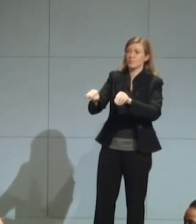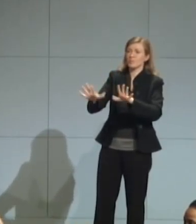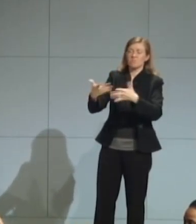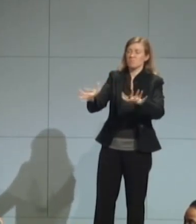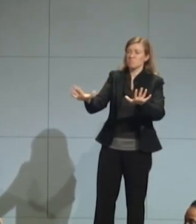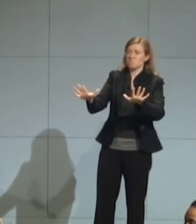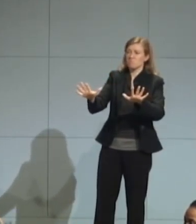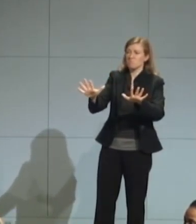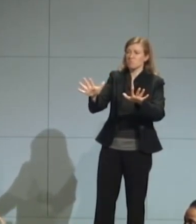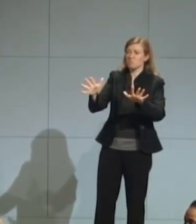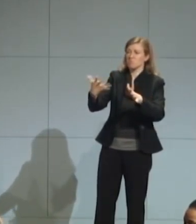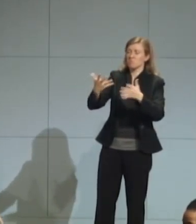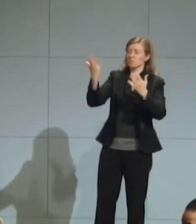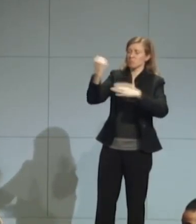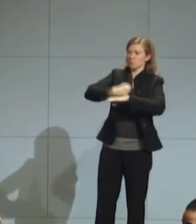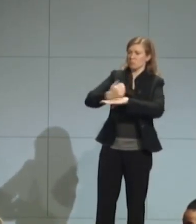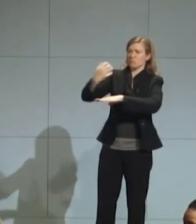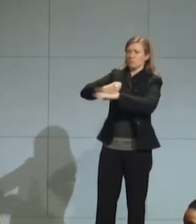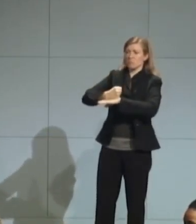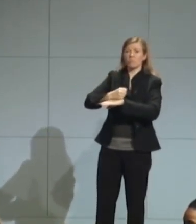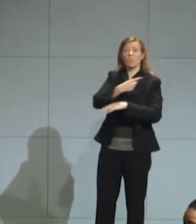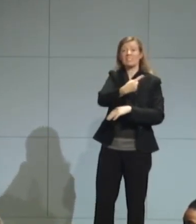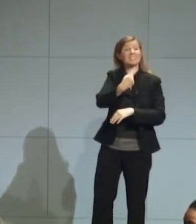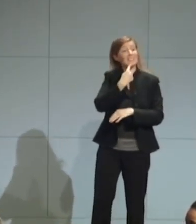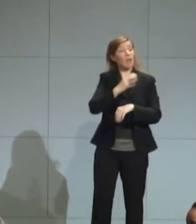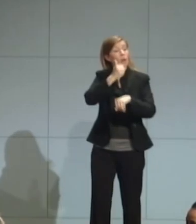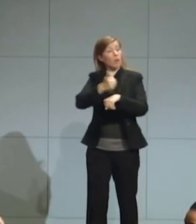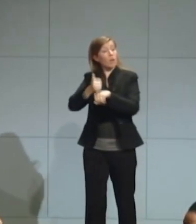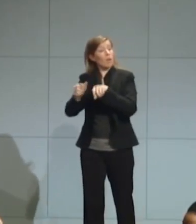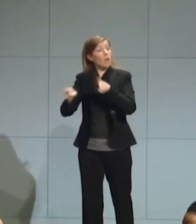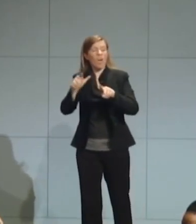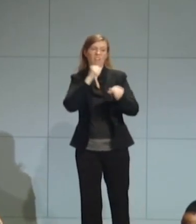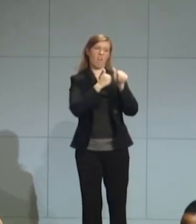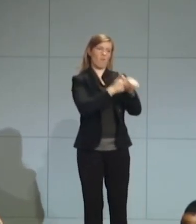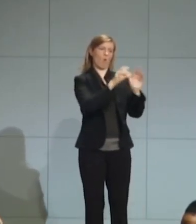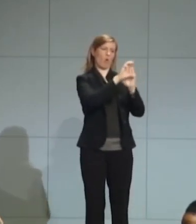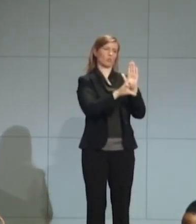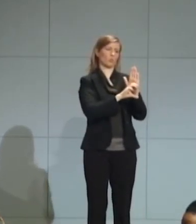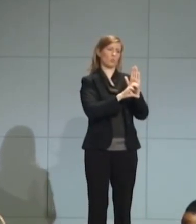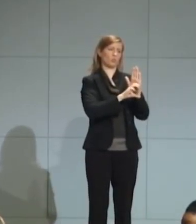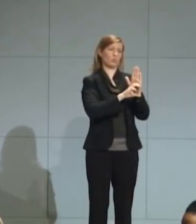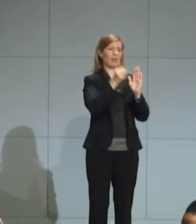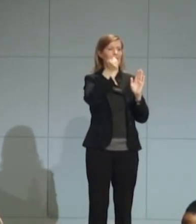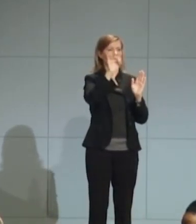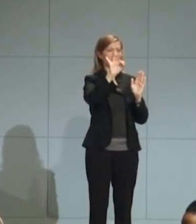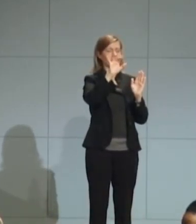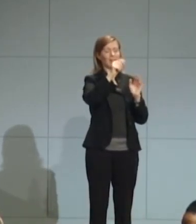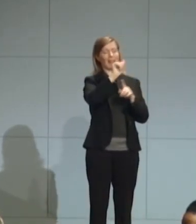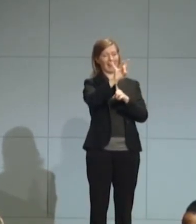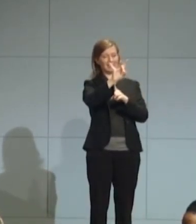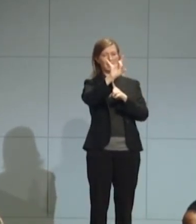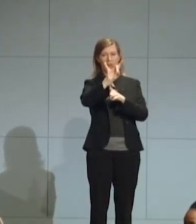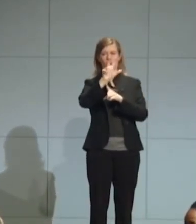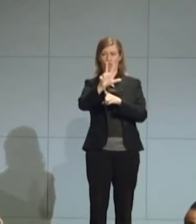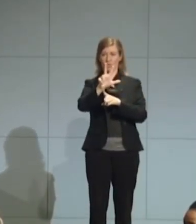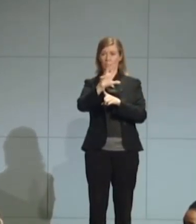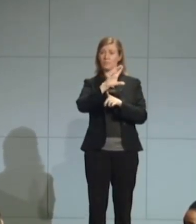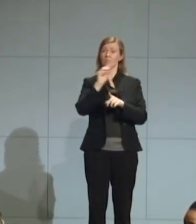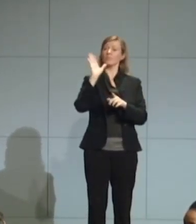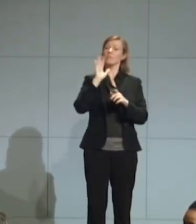folks possess some superior investment wisdom about which people of color are lacking. I mean, if you have paid no attention